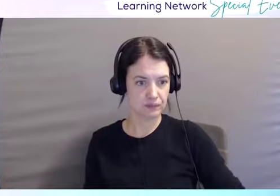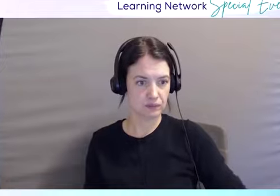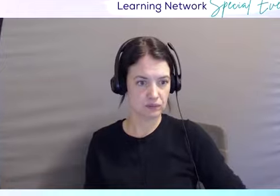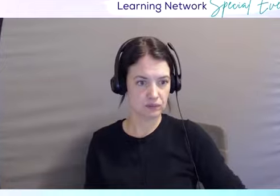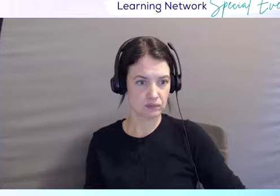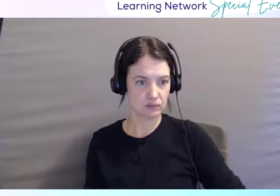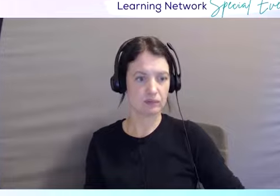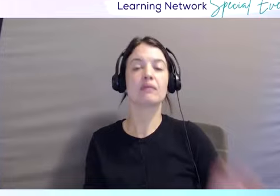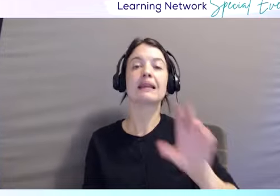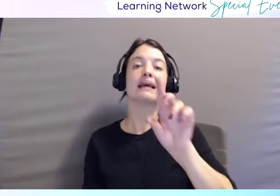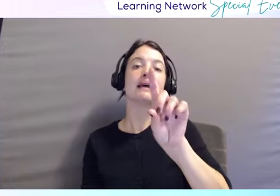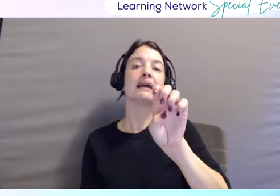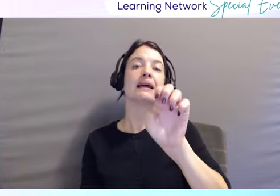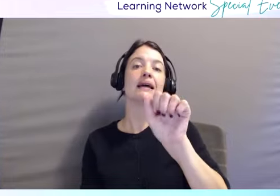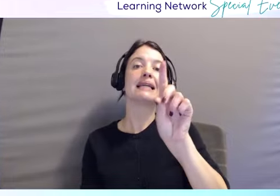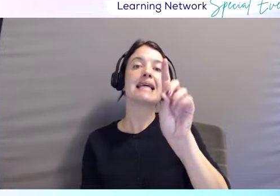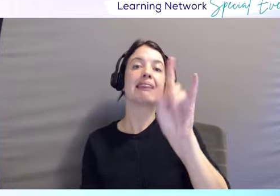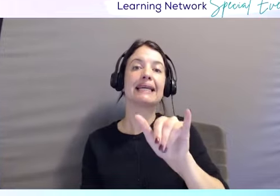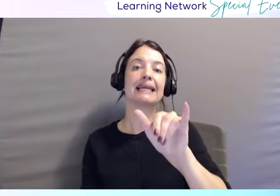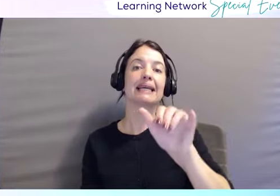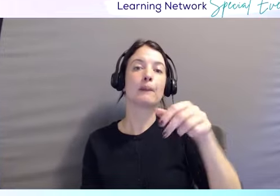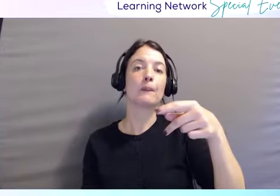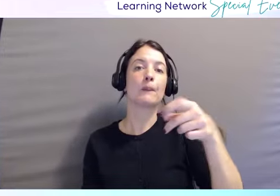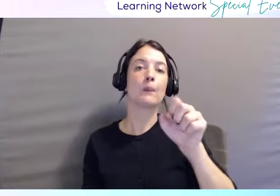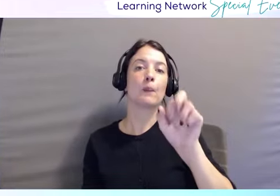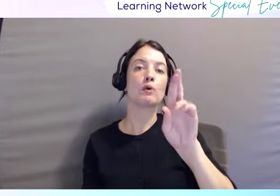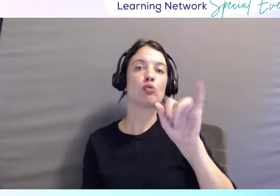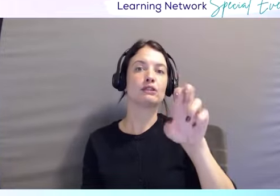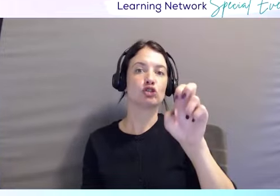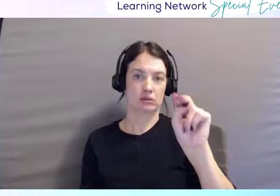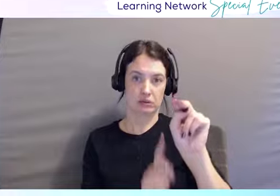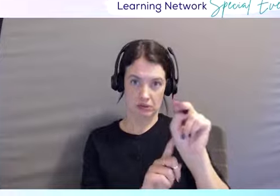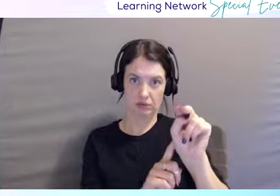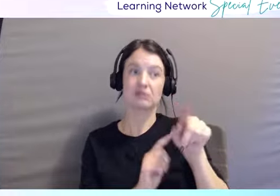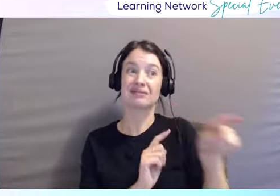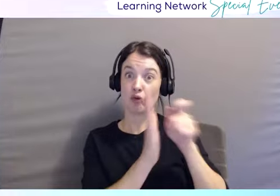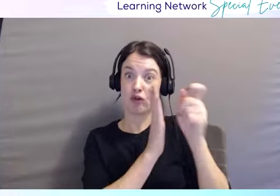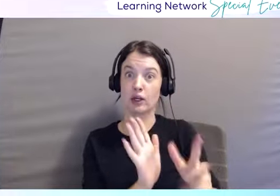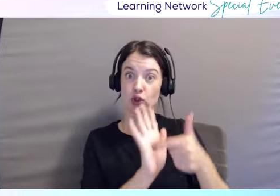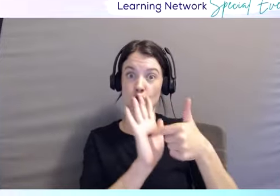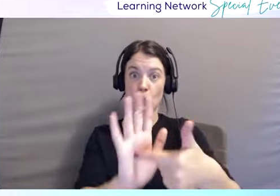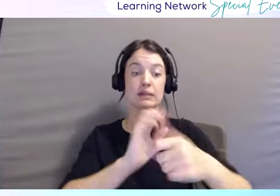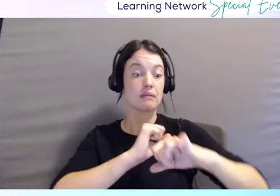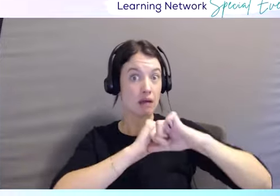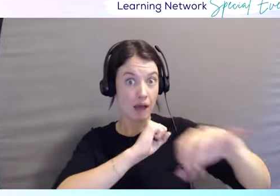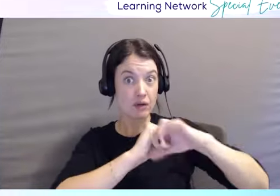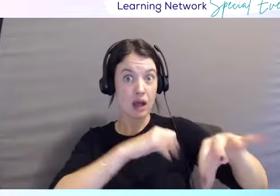collective attention to how advertising and marketing is allowed